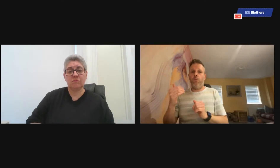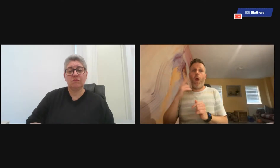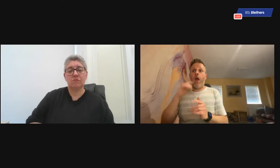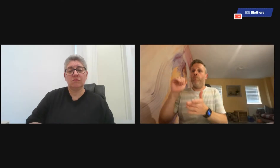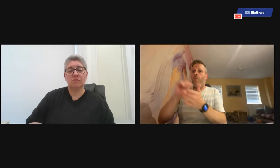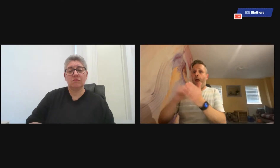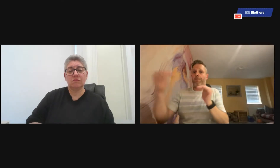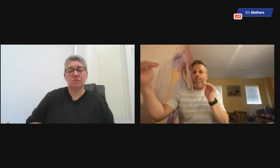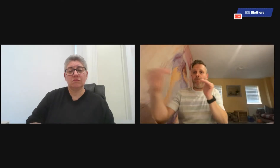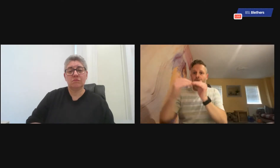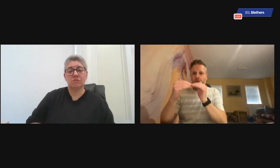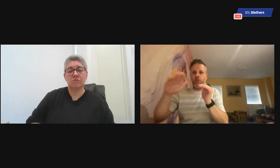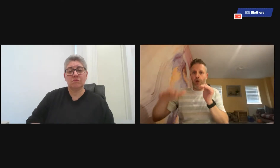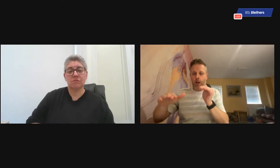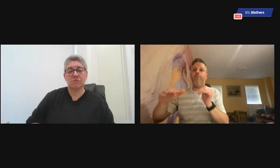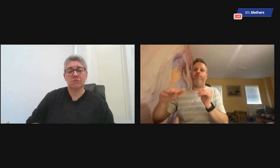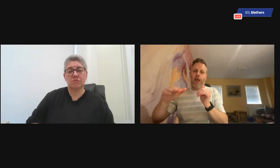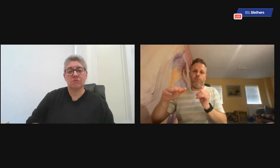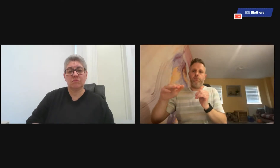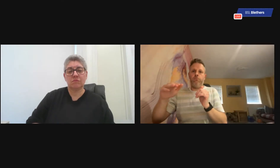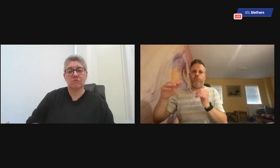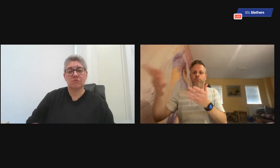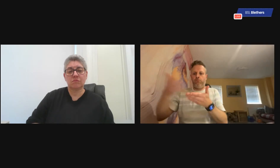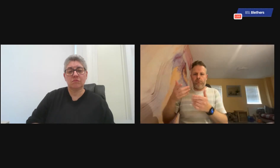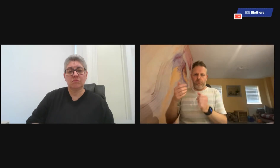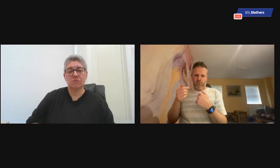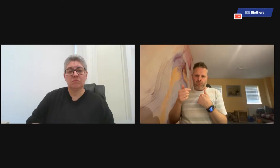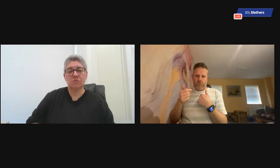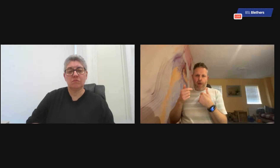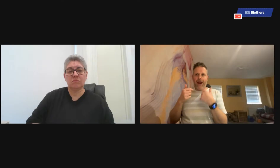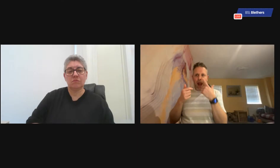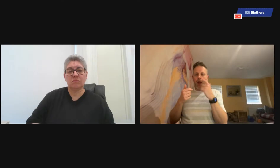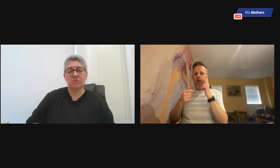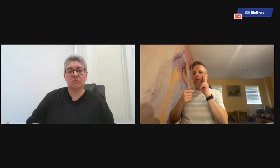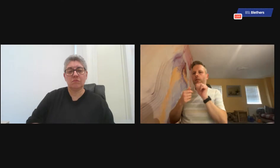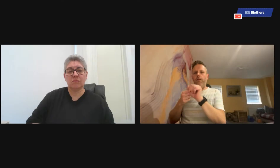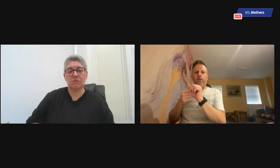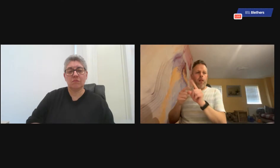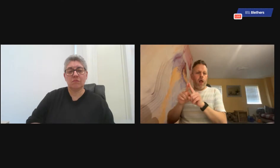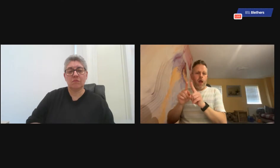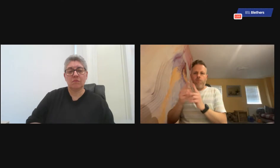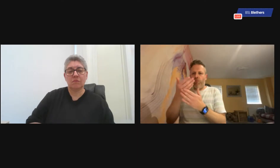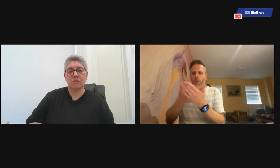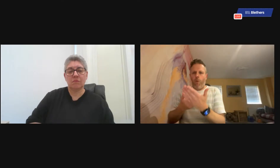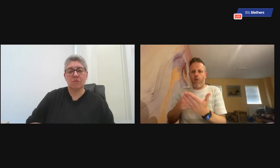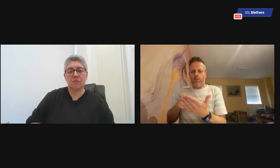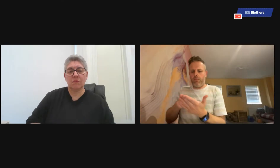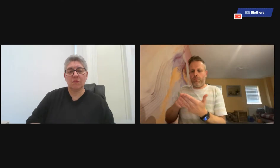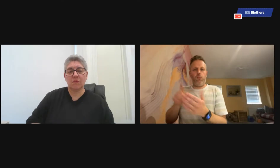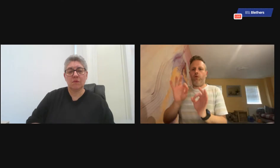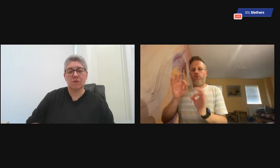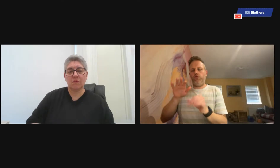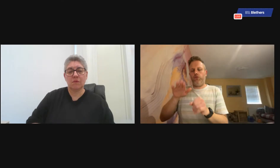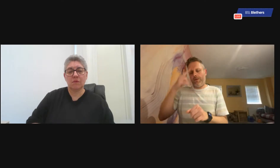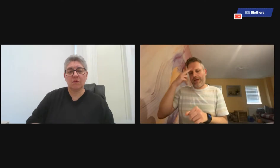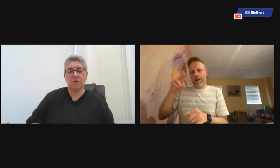new approval, and they would see if there was any matches for me to take a child into my home to foster care